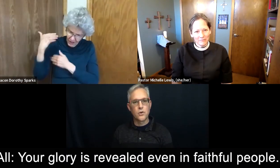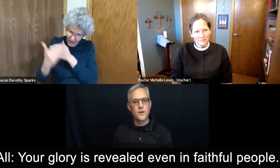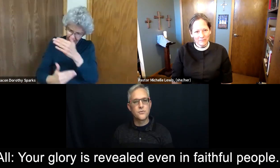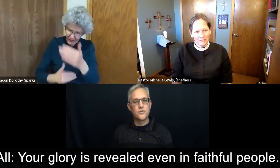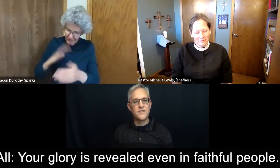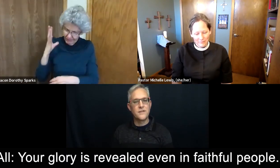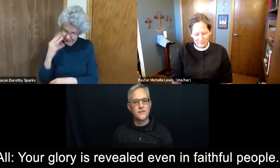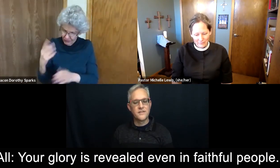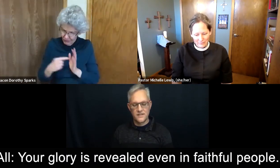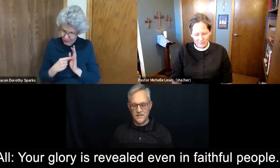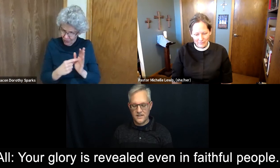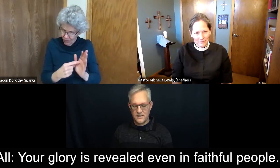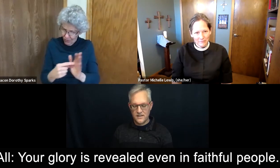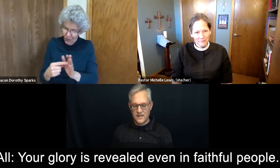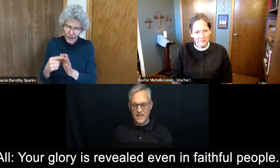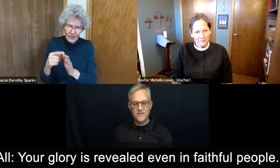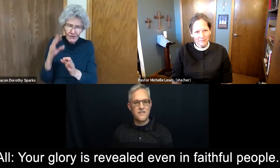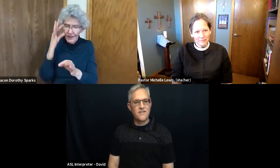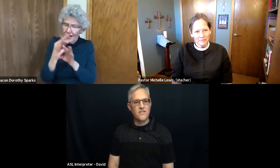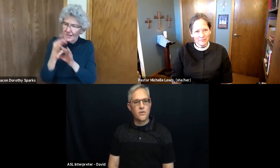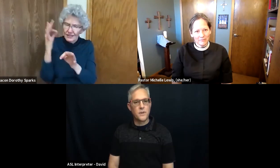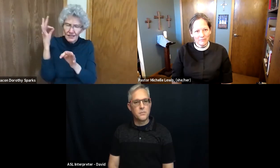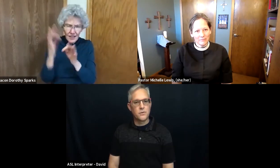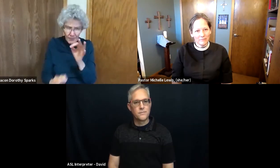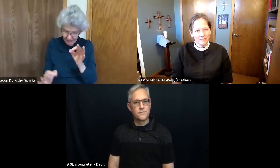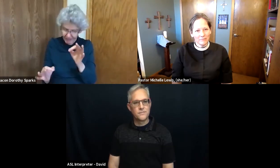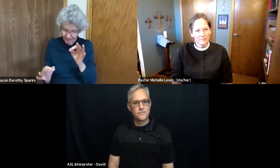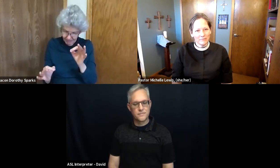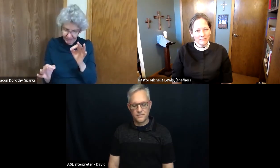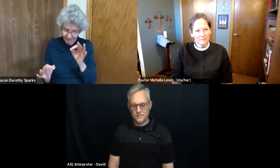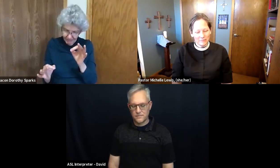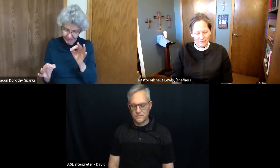Your glory is revealed even in faithful people.